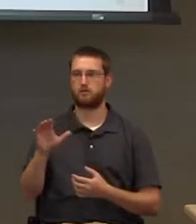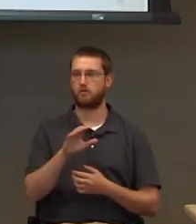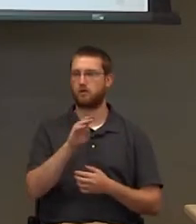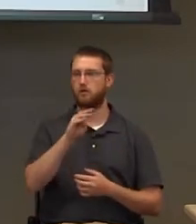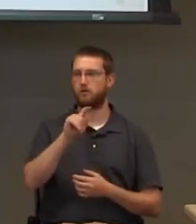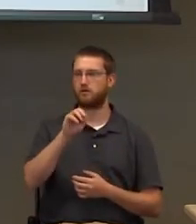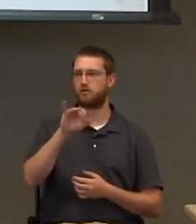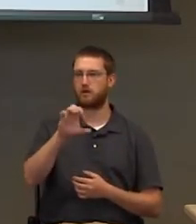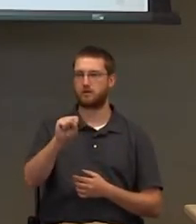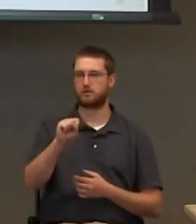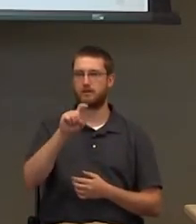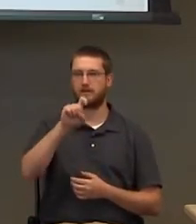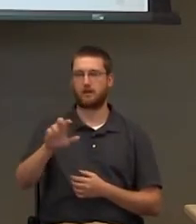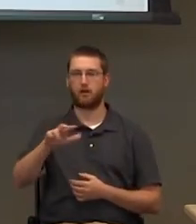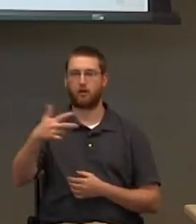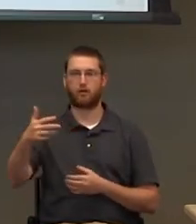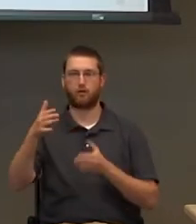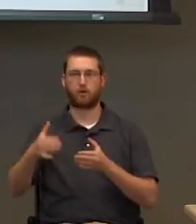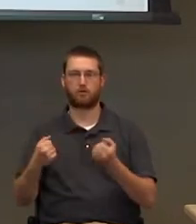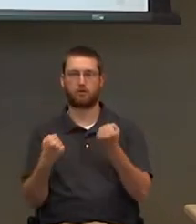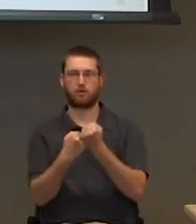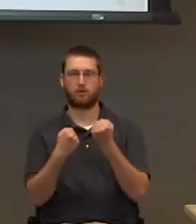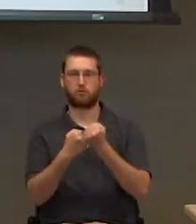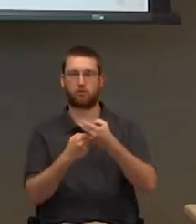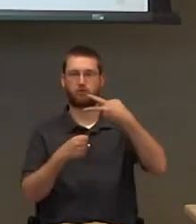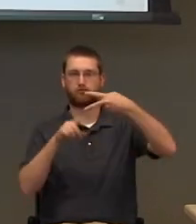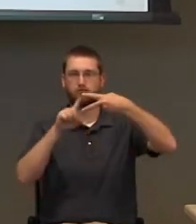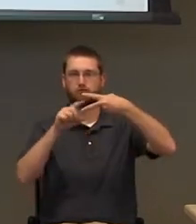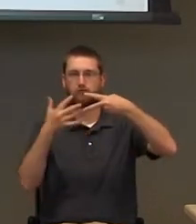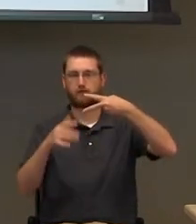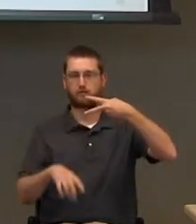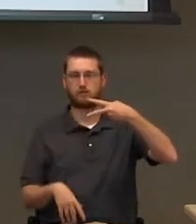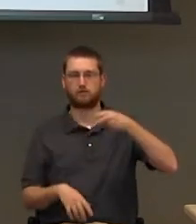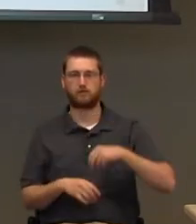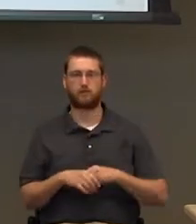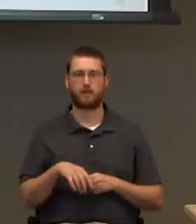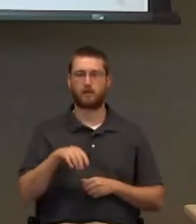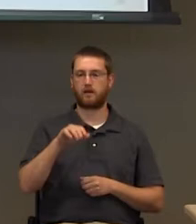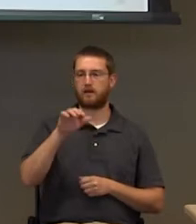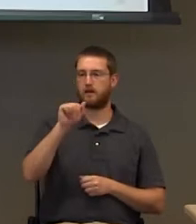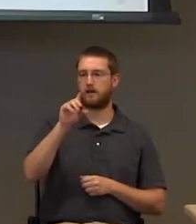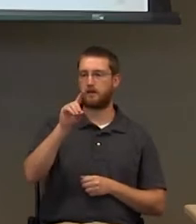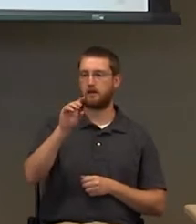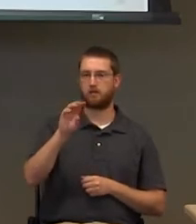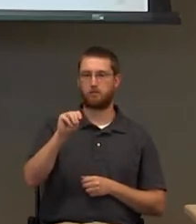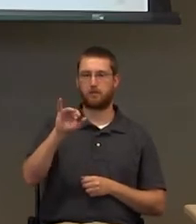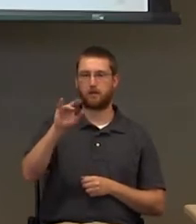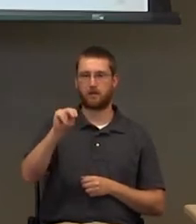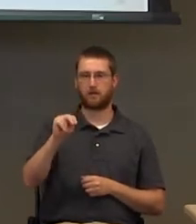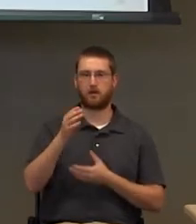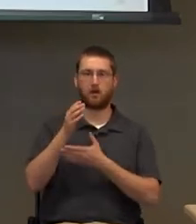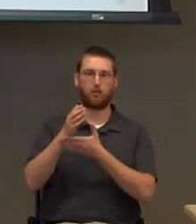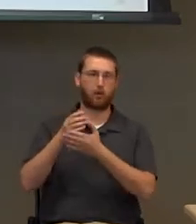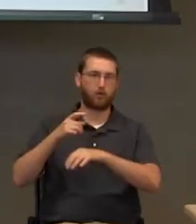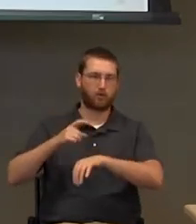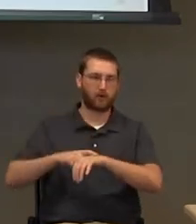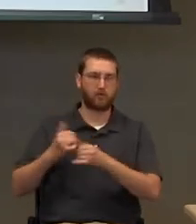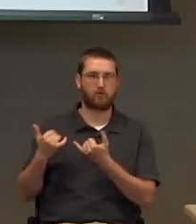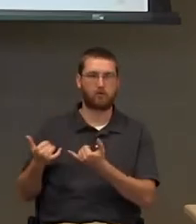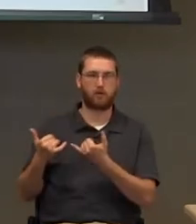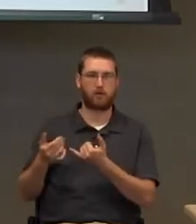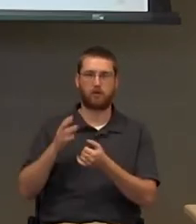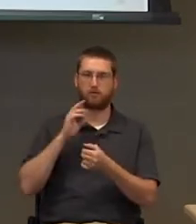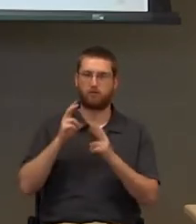you're going to need a third professional to support those two. An administrator, which we believe can be part-time, which is what it is now, is